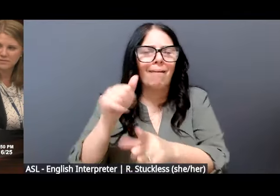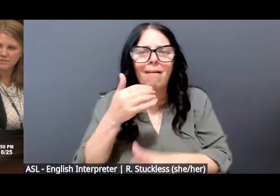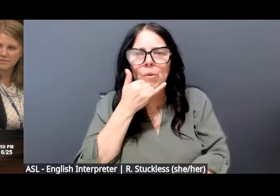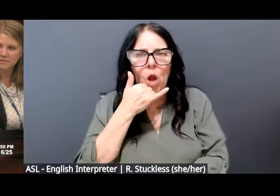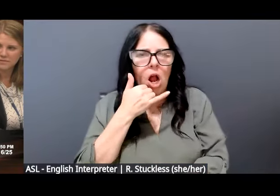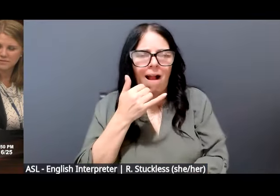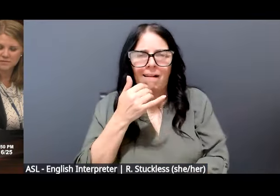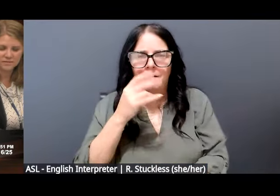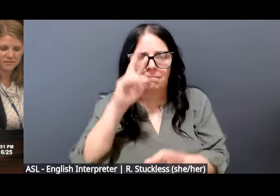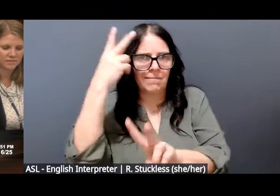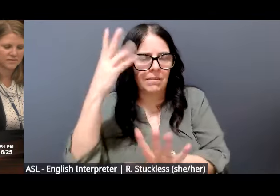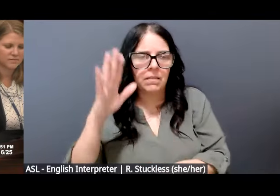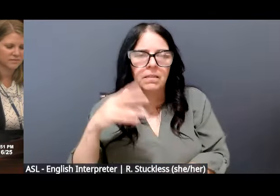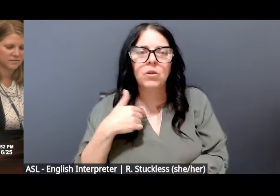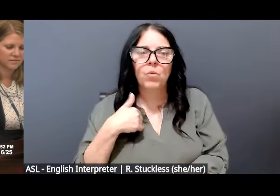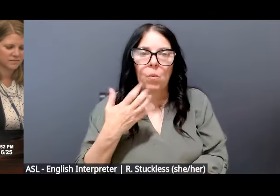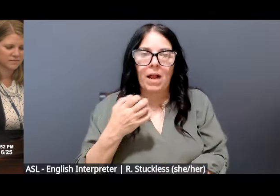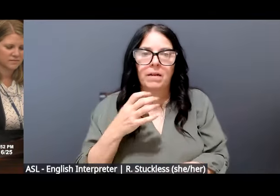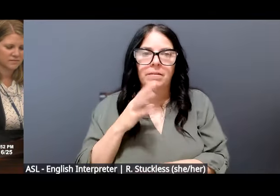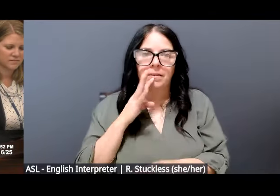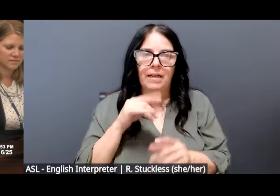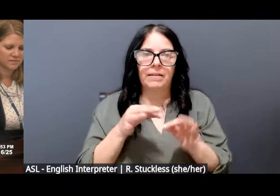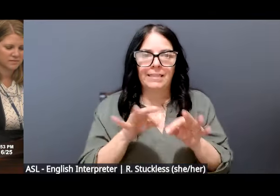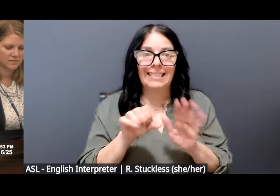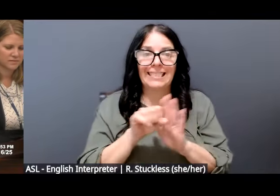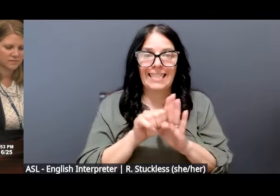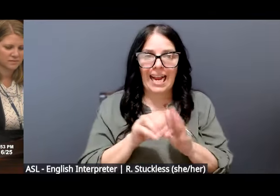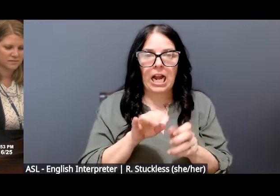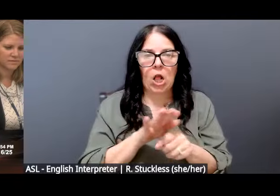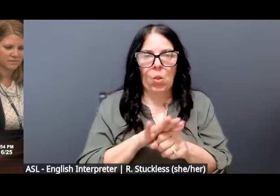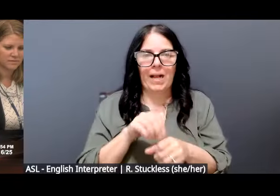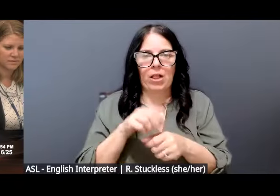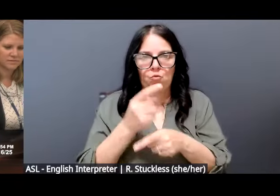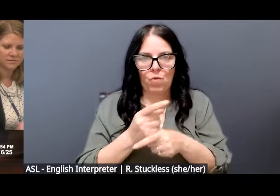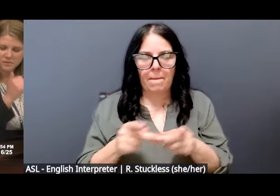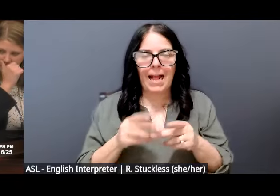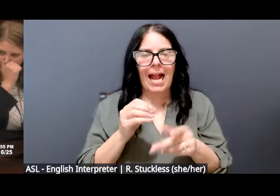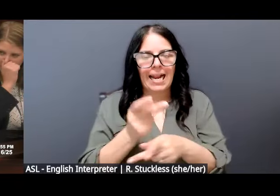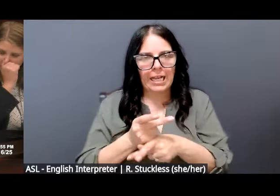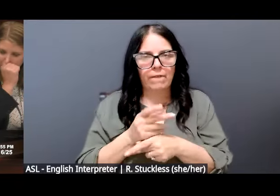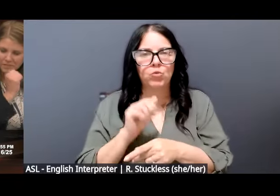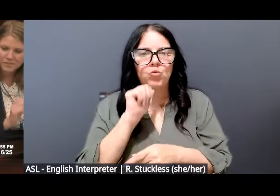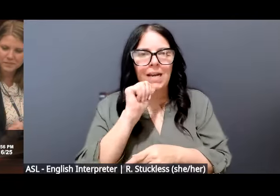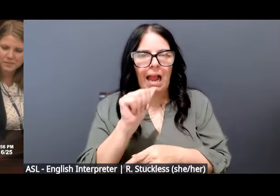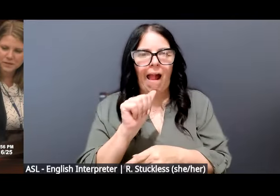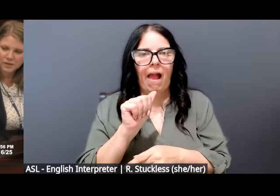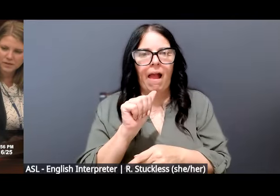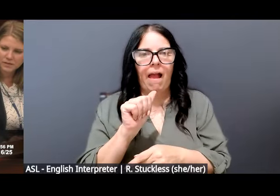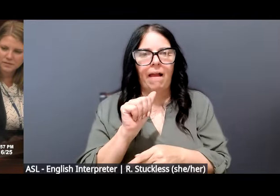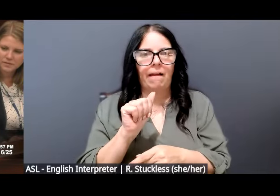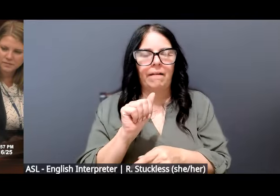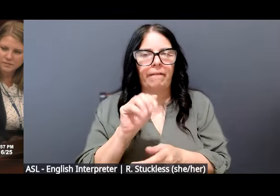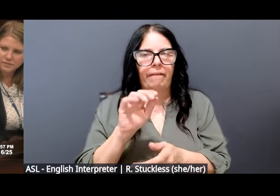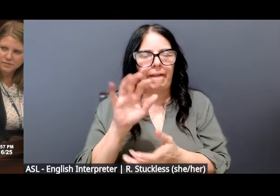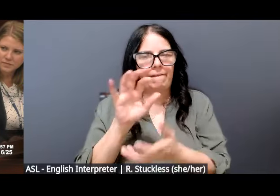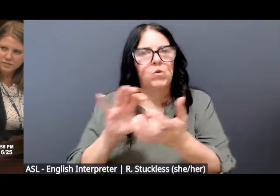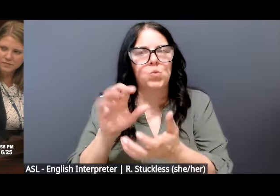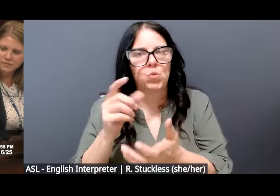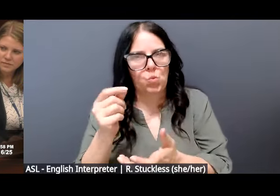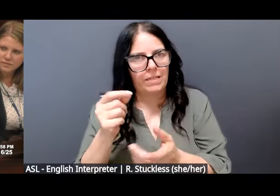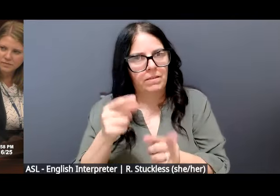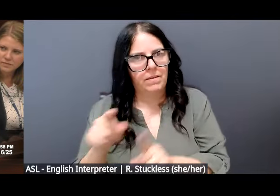just has to be in the right spot, and it's got to be worded very carefully to not misrepresent what it is doing. Well, if I'm hearing